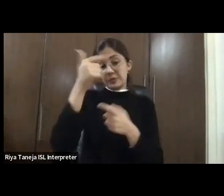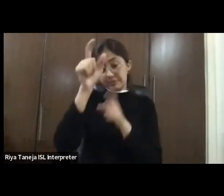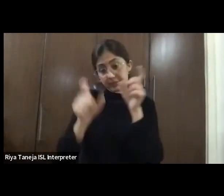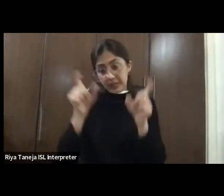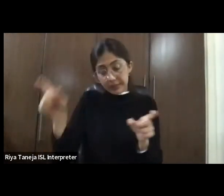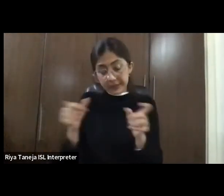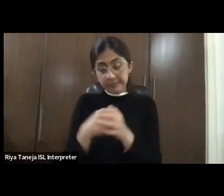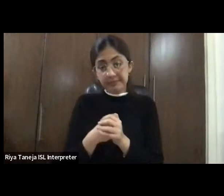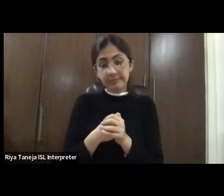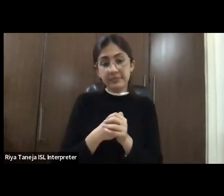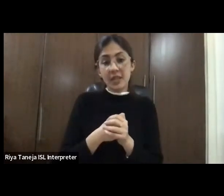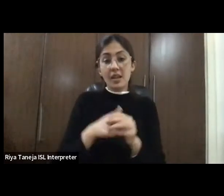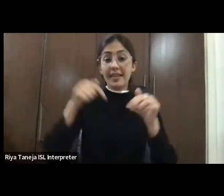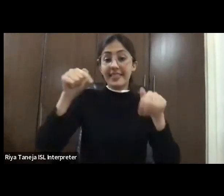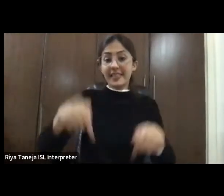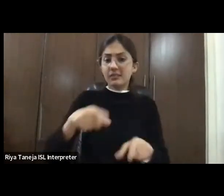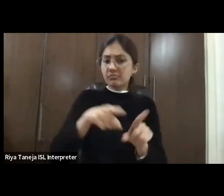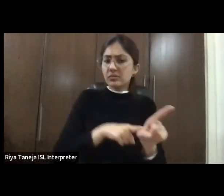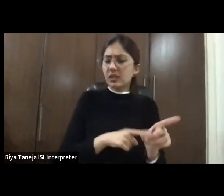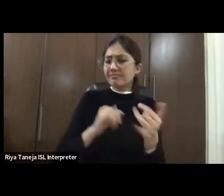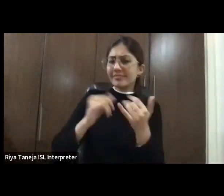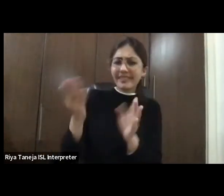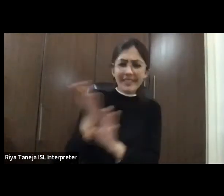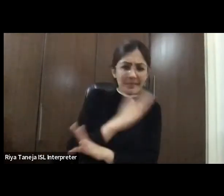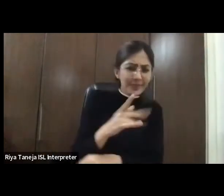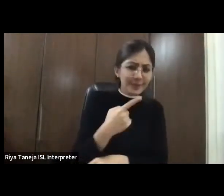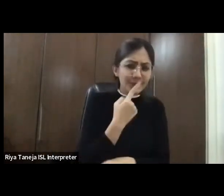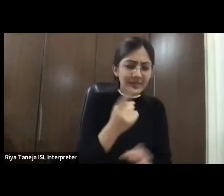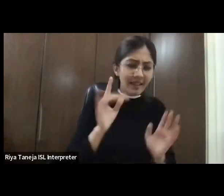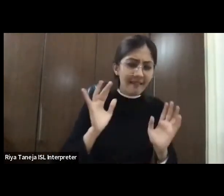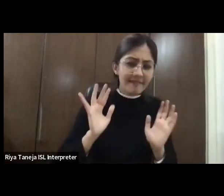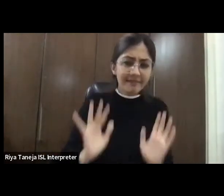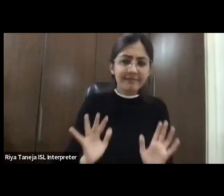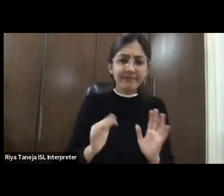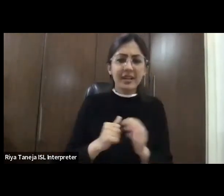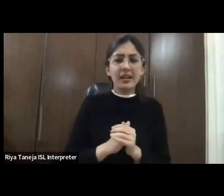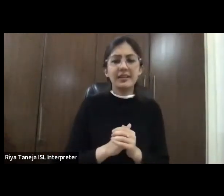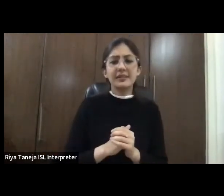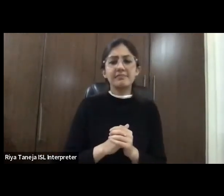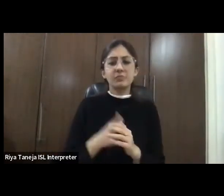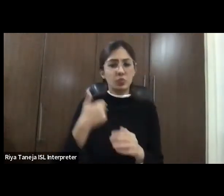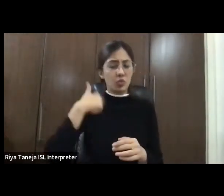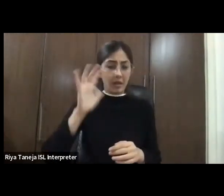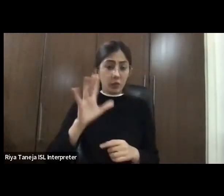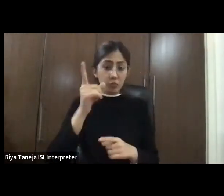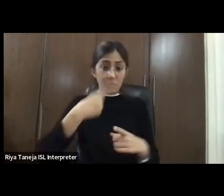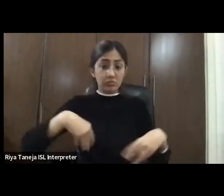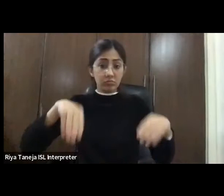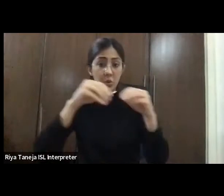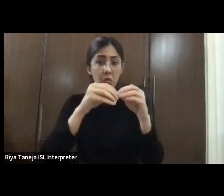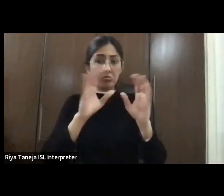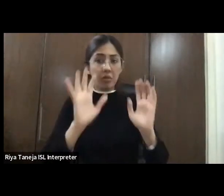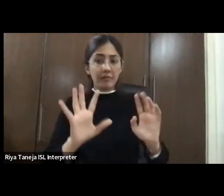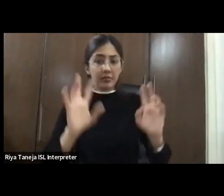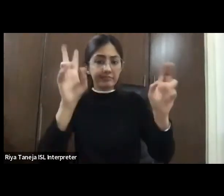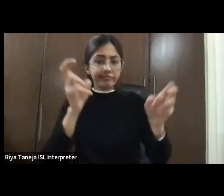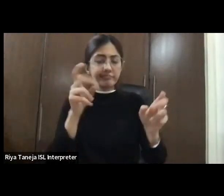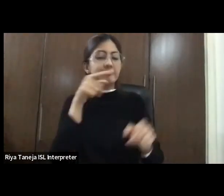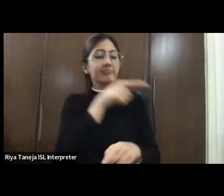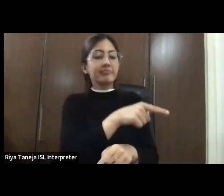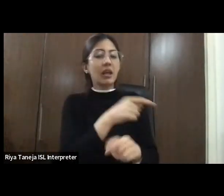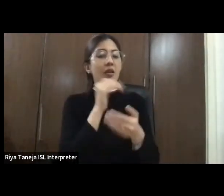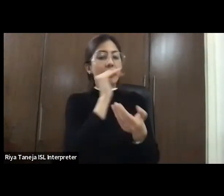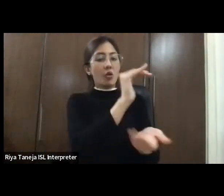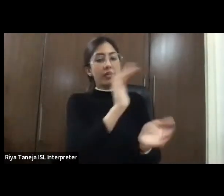This year, of course, as Sangeeta had mentioned earlier, we have an additional category also. We thought that because